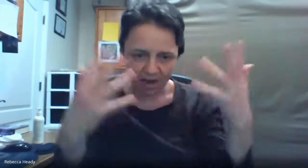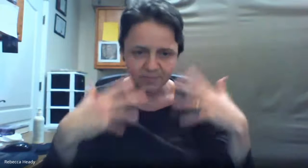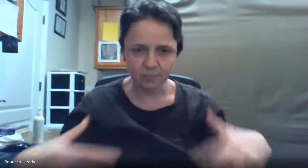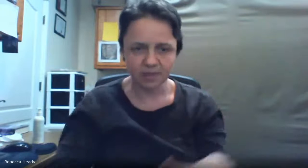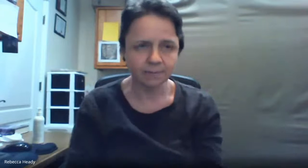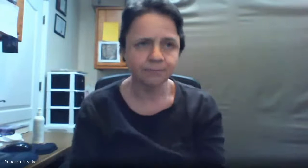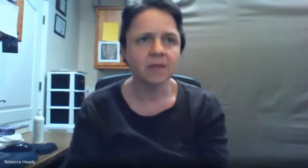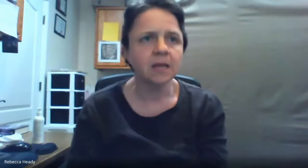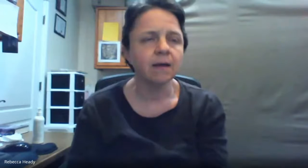something.